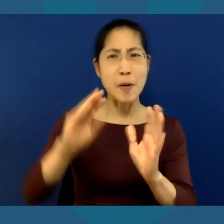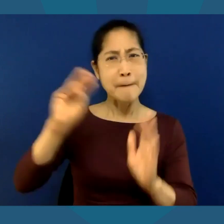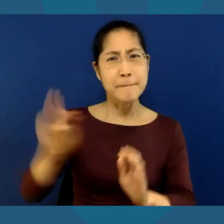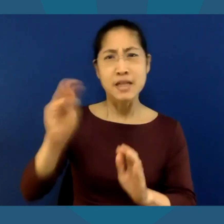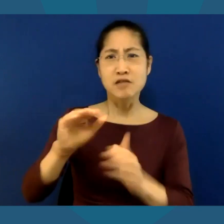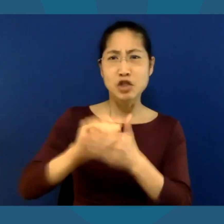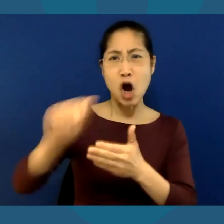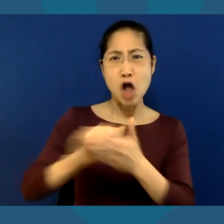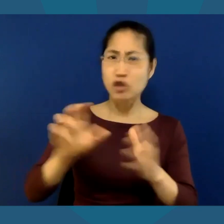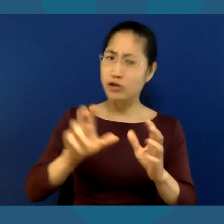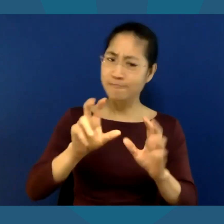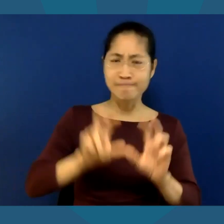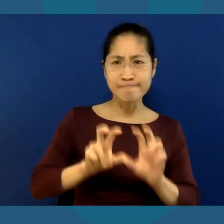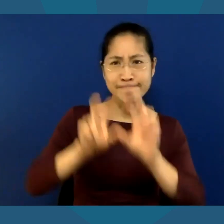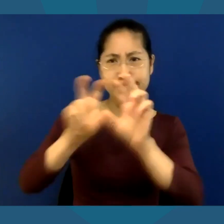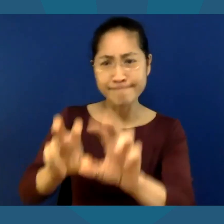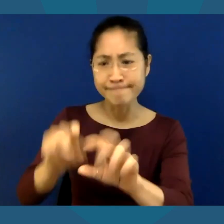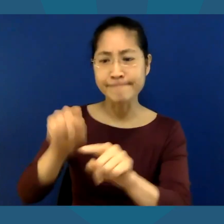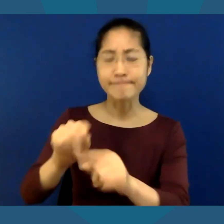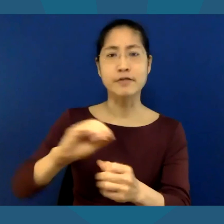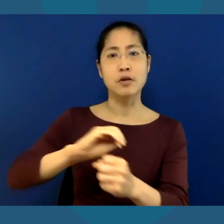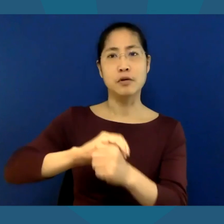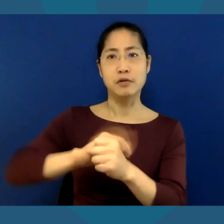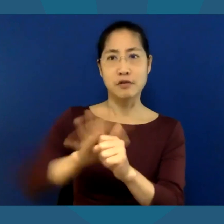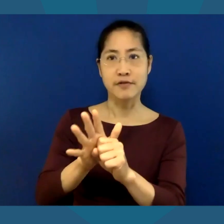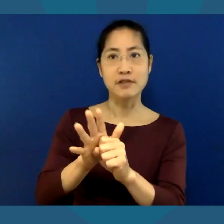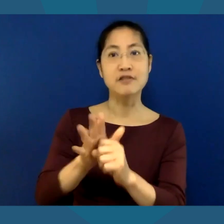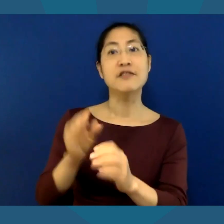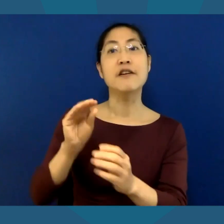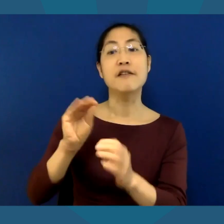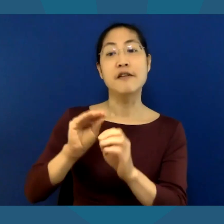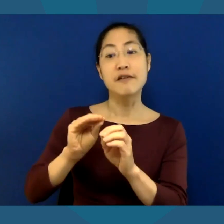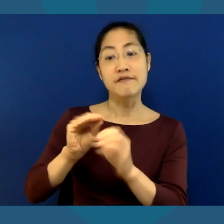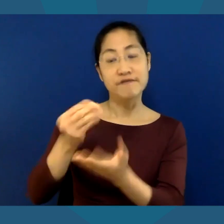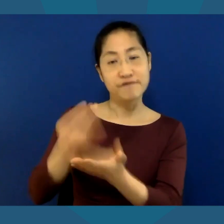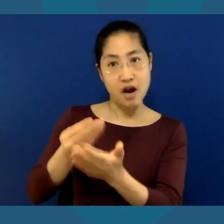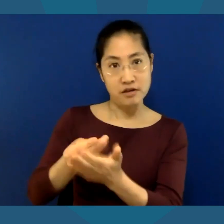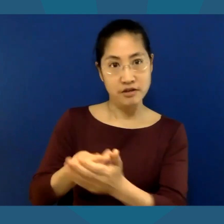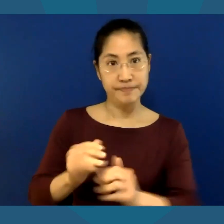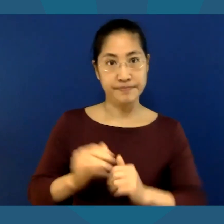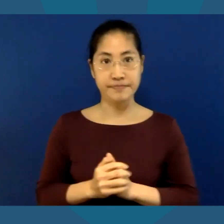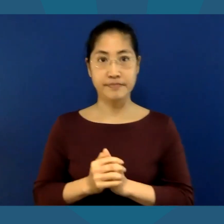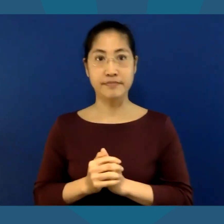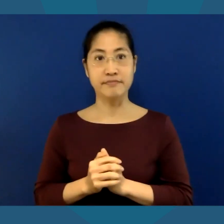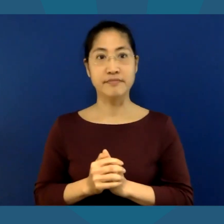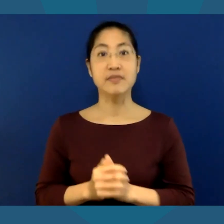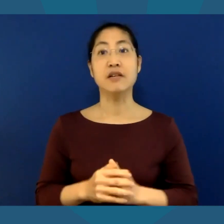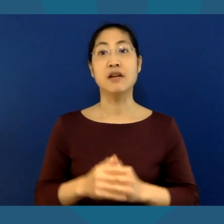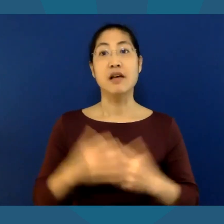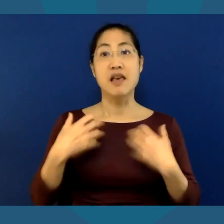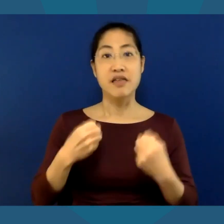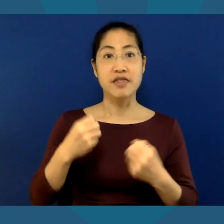to affordable medical, dental, and mental health care.